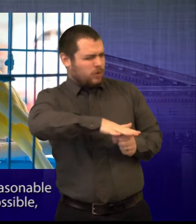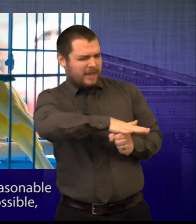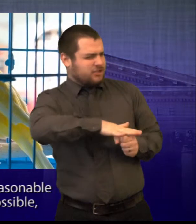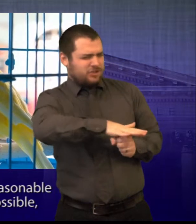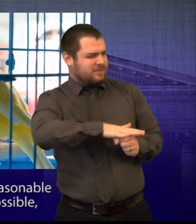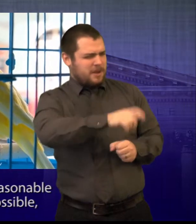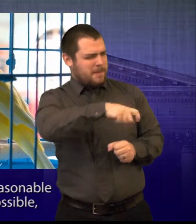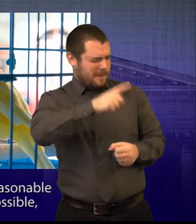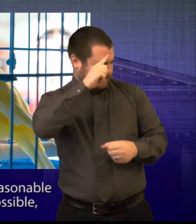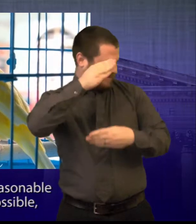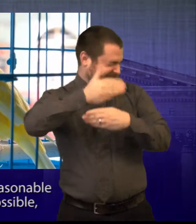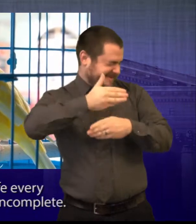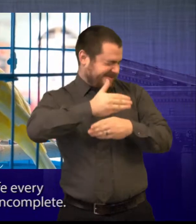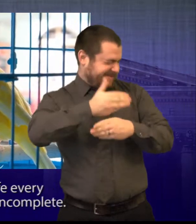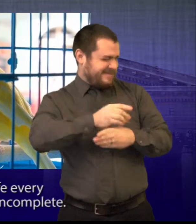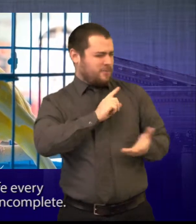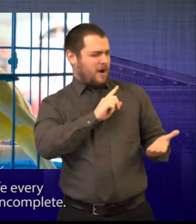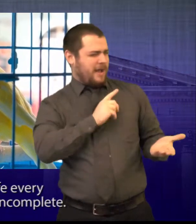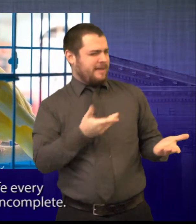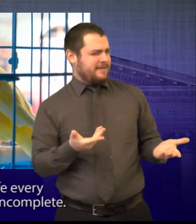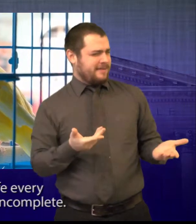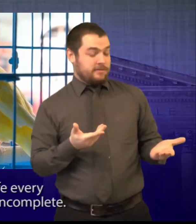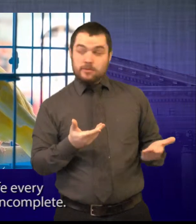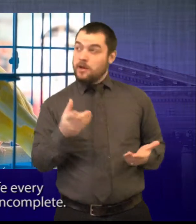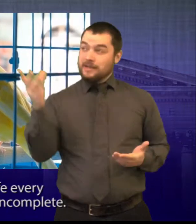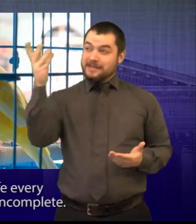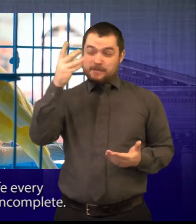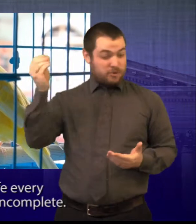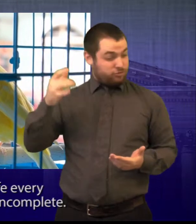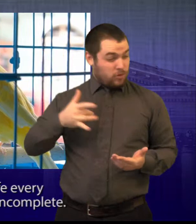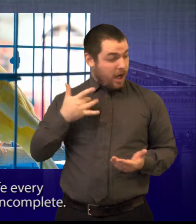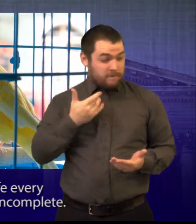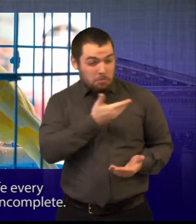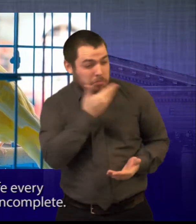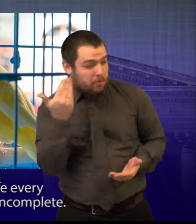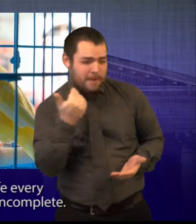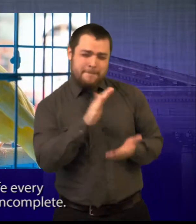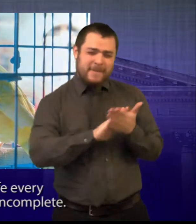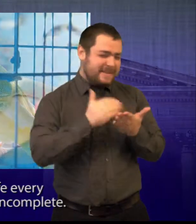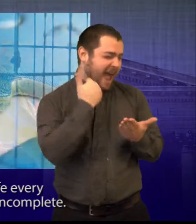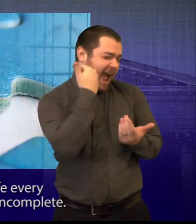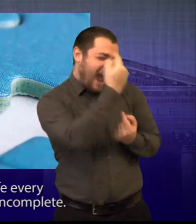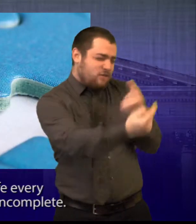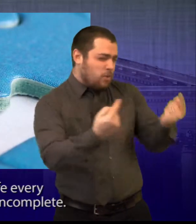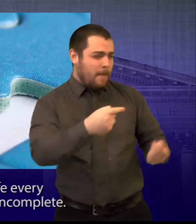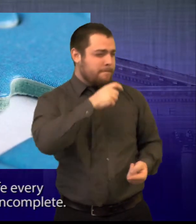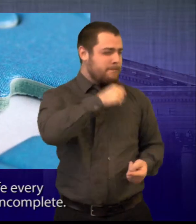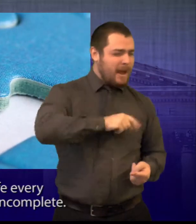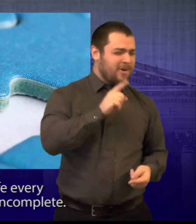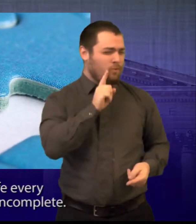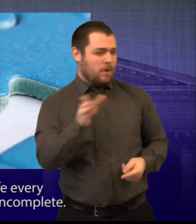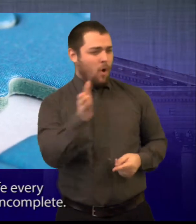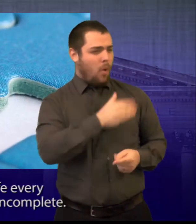self-imposed restriction possible, because without spiritual life, every man and woman is